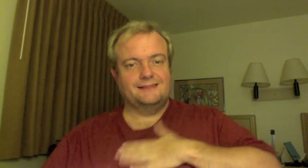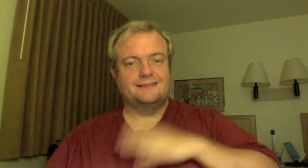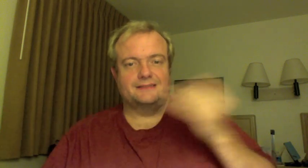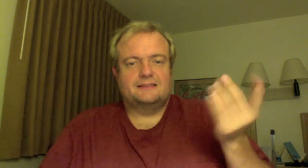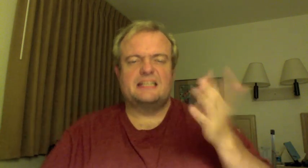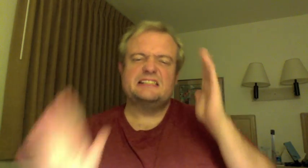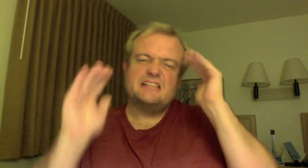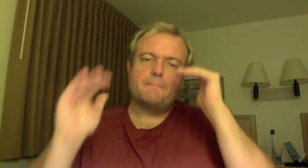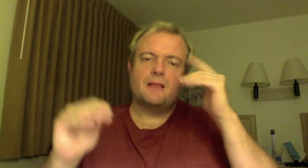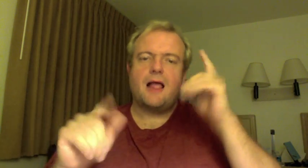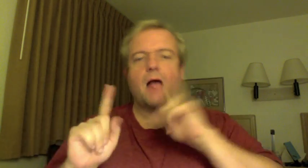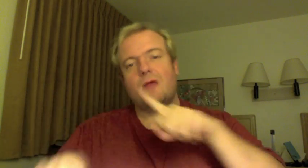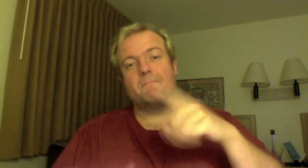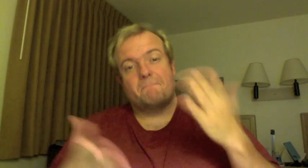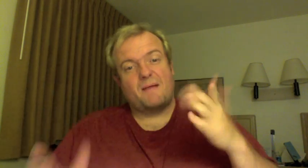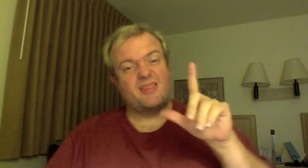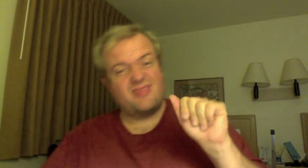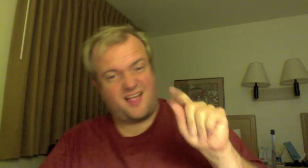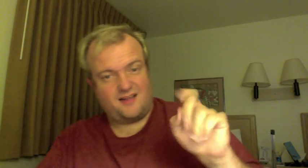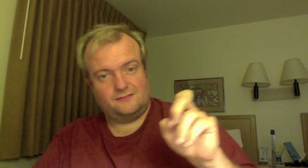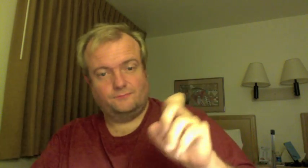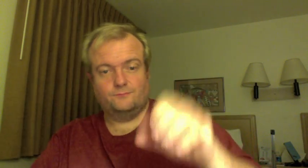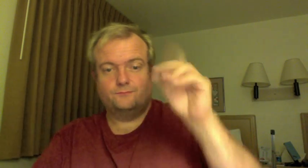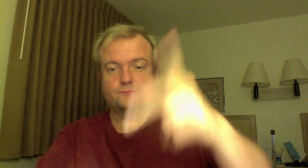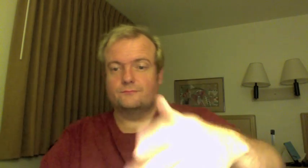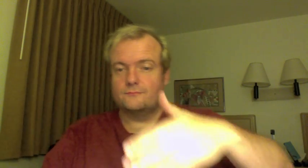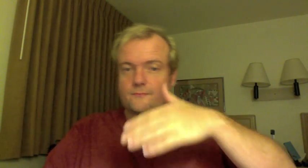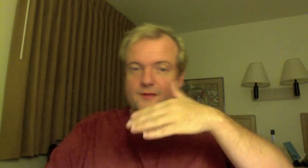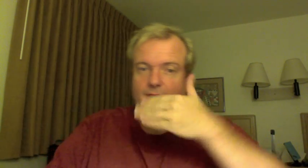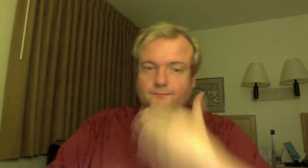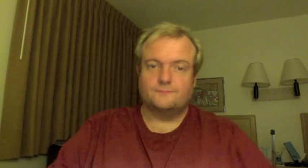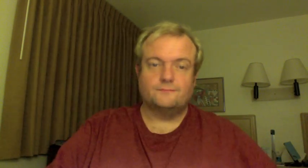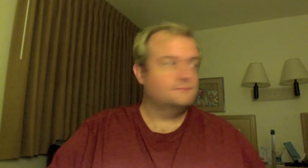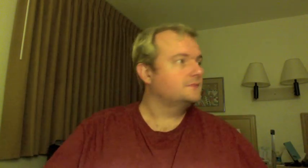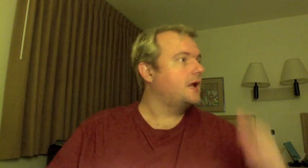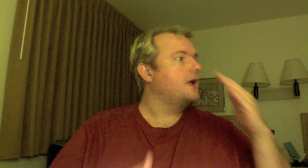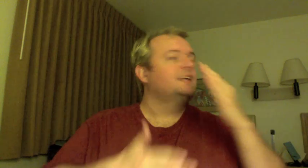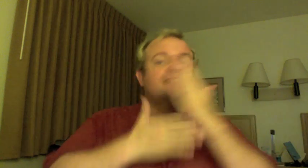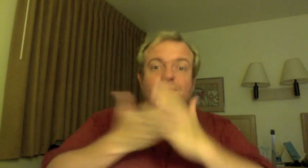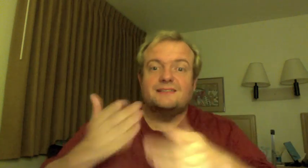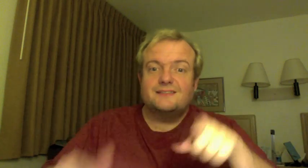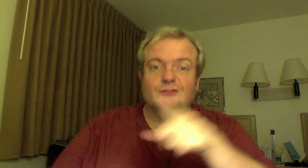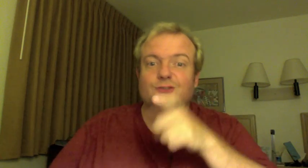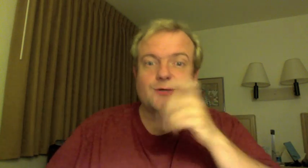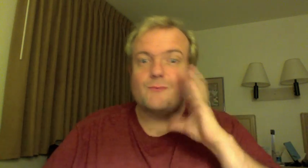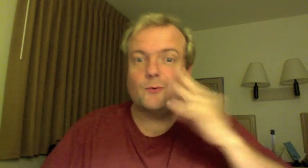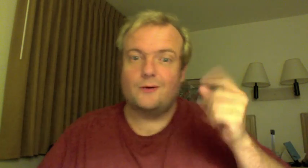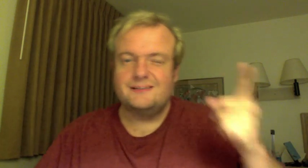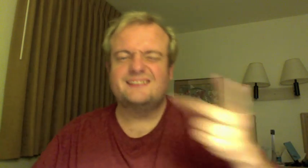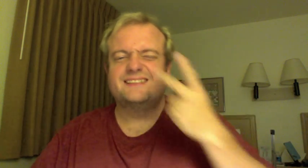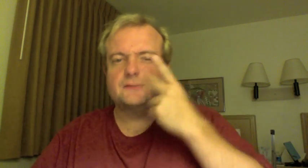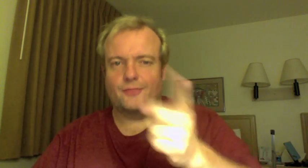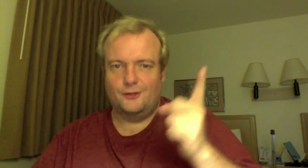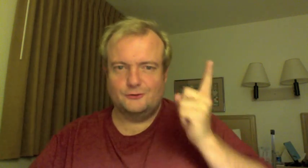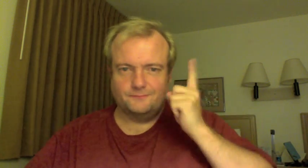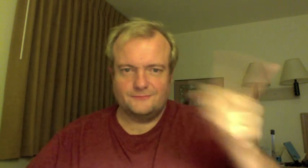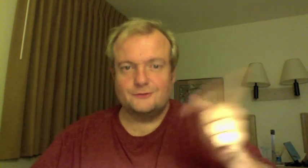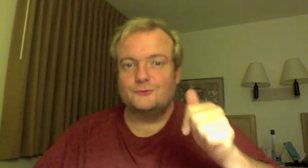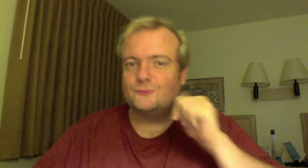It's almost a right angle. And then they cross the stadium, and then curve back down again. That's over 984 feet from